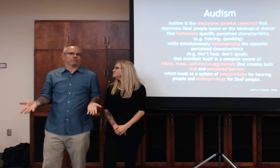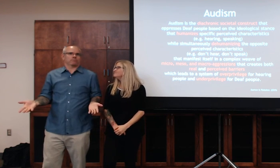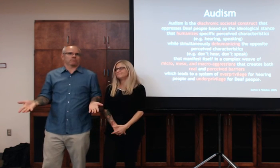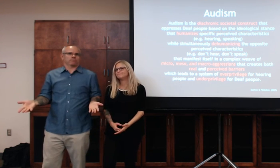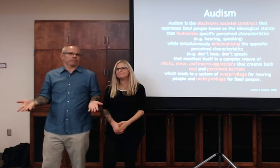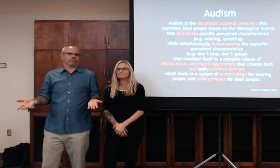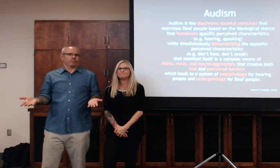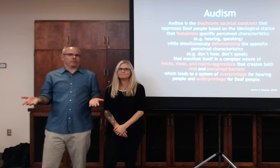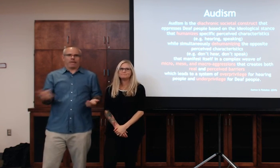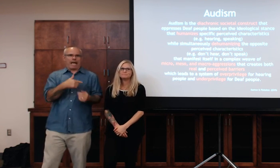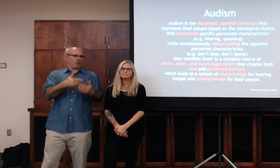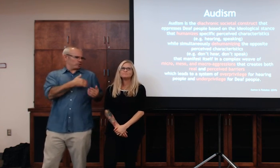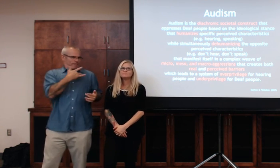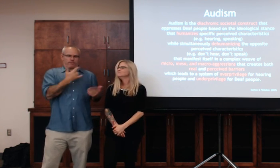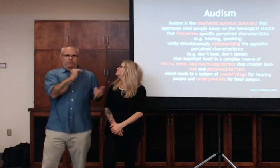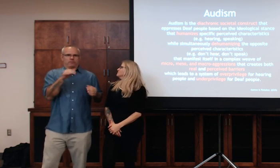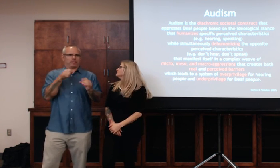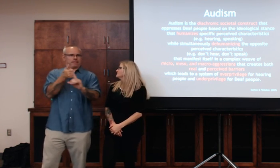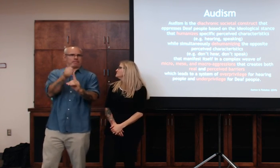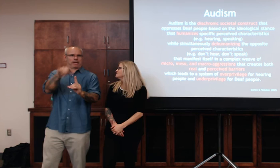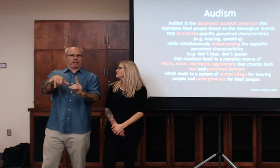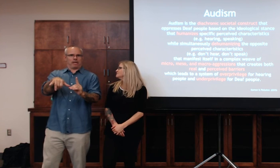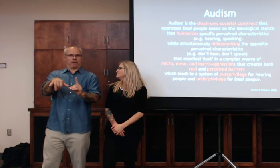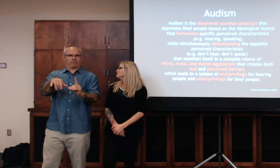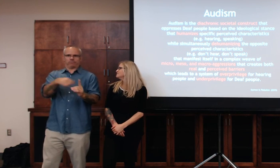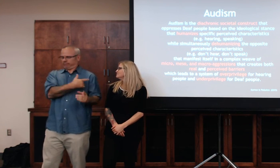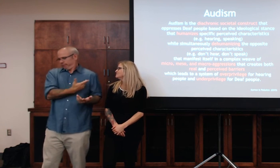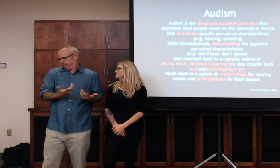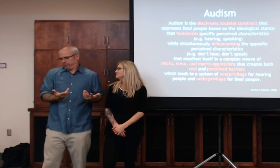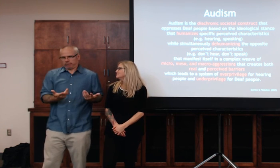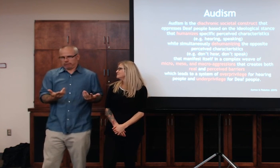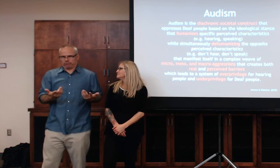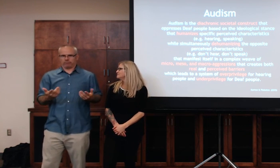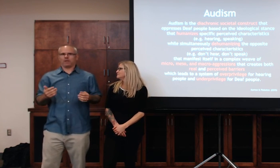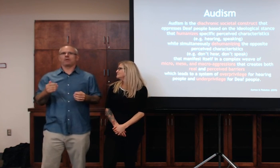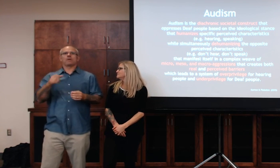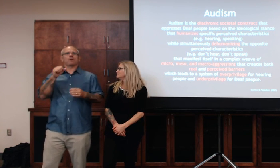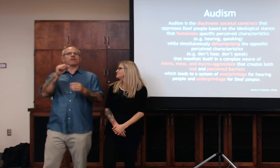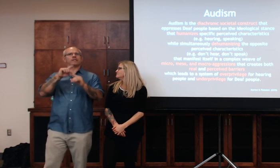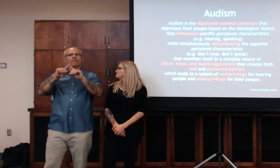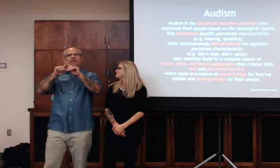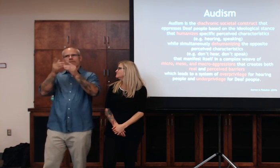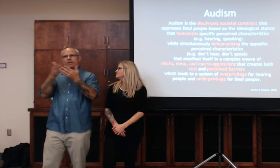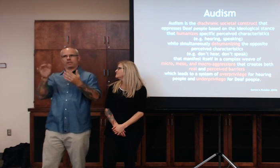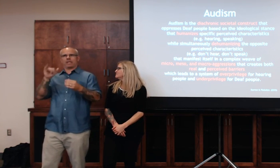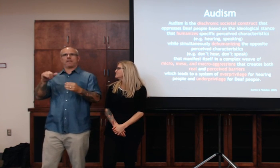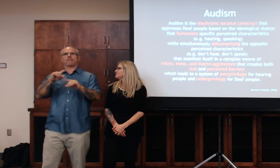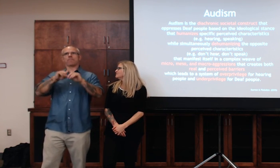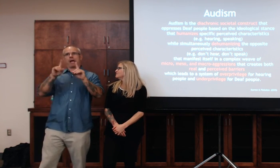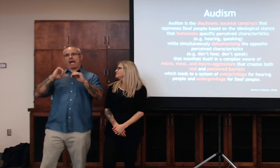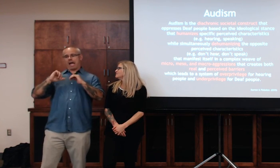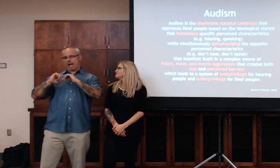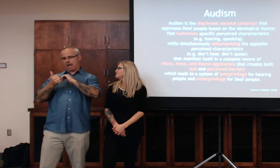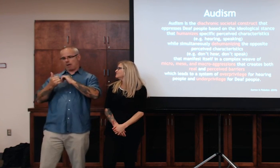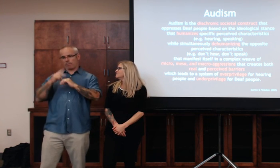captioning. How she feels doesn't impact that at all. But there are different things such as